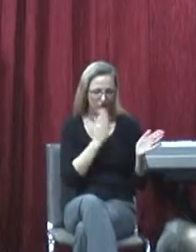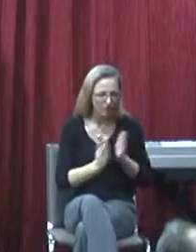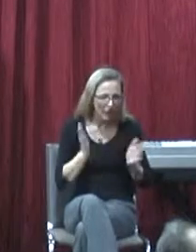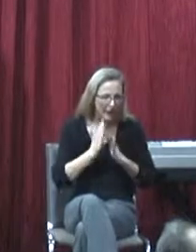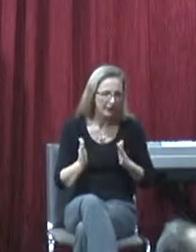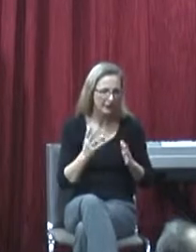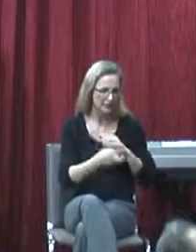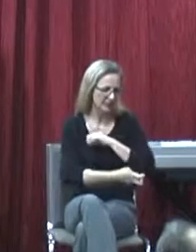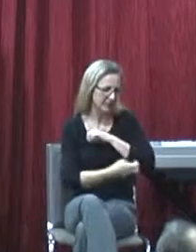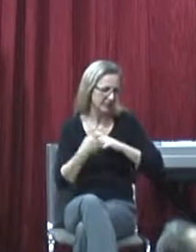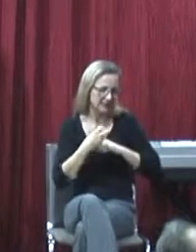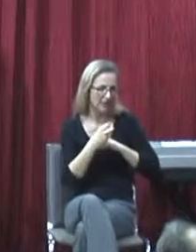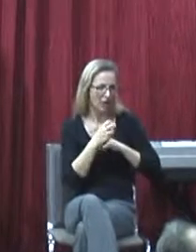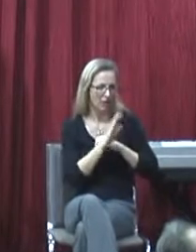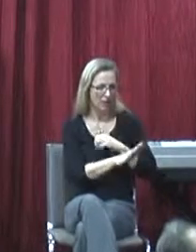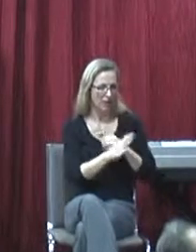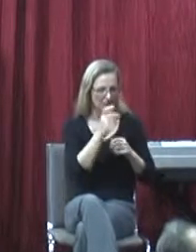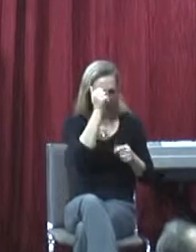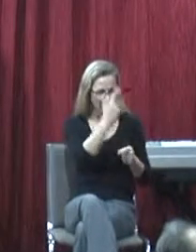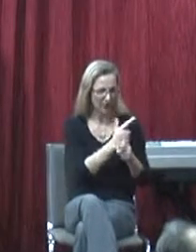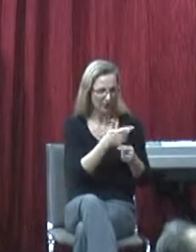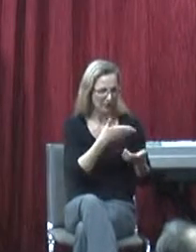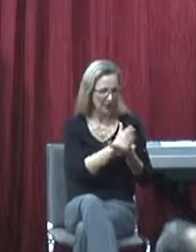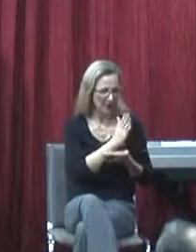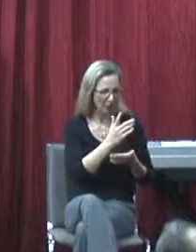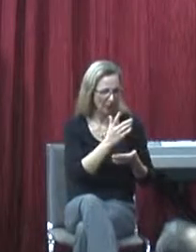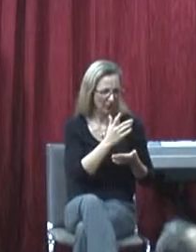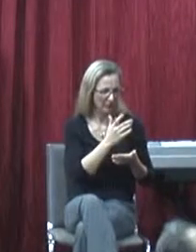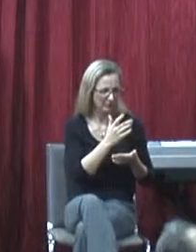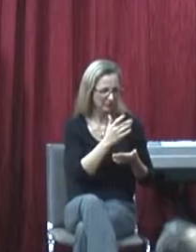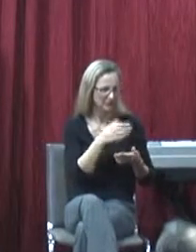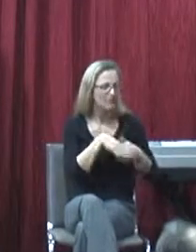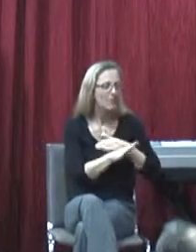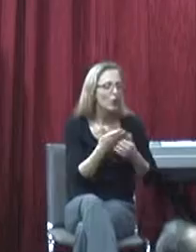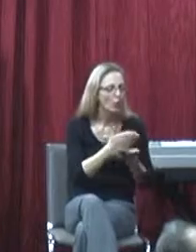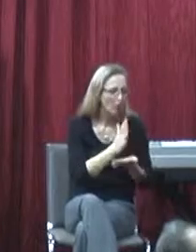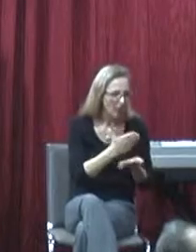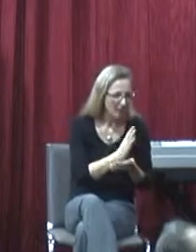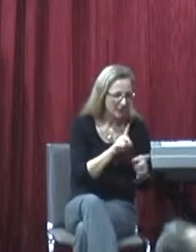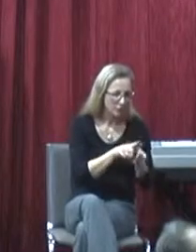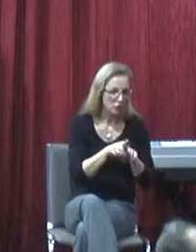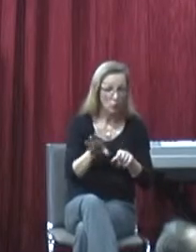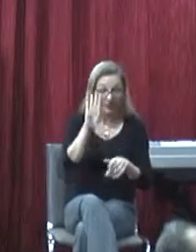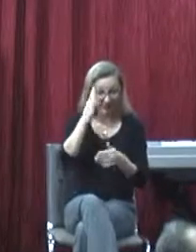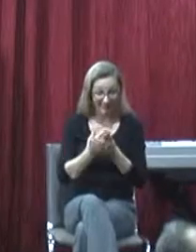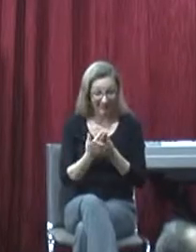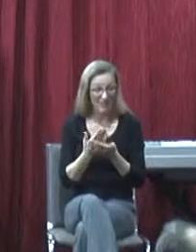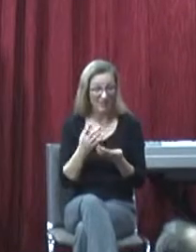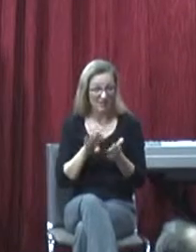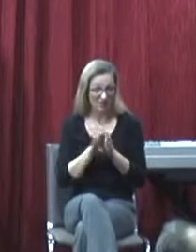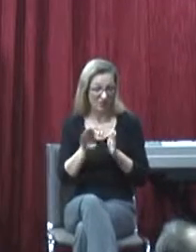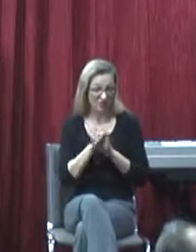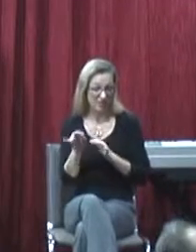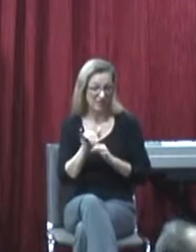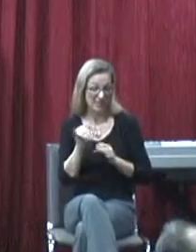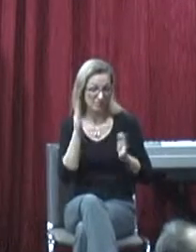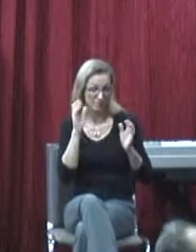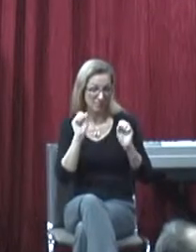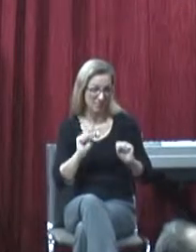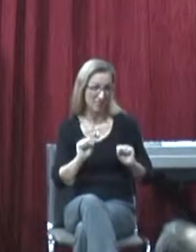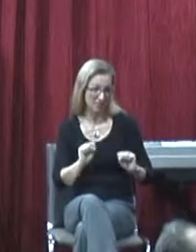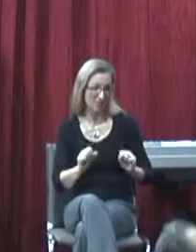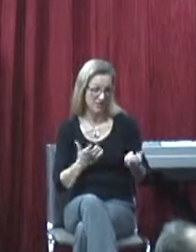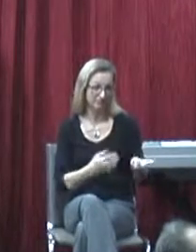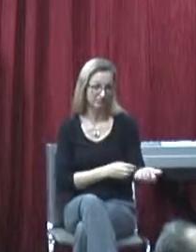and his blessings. So his sons inherited that scheming ability. And also, if you know further on